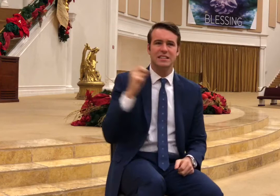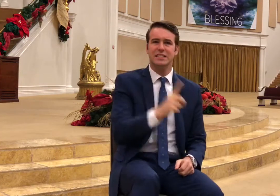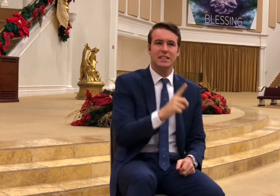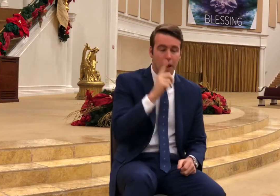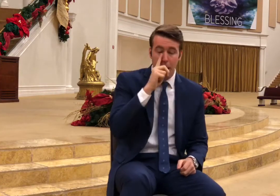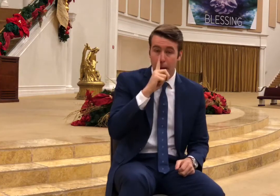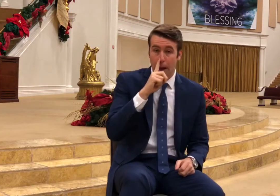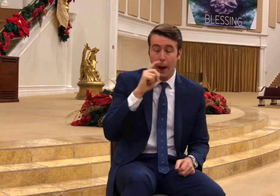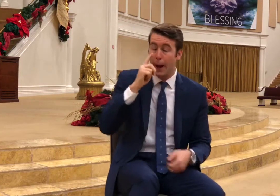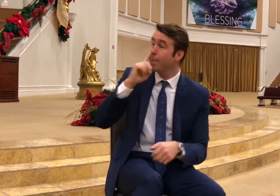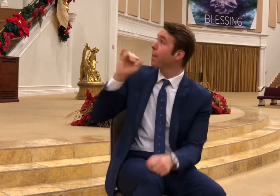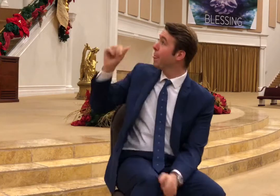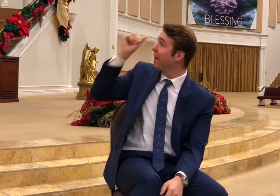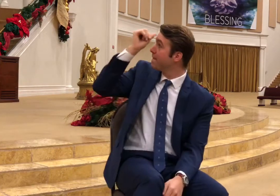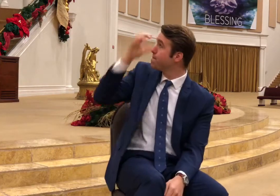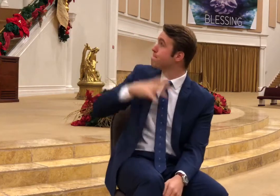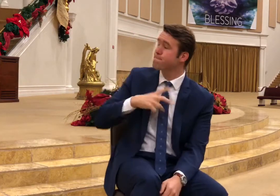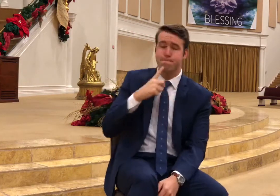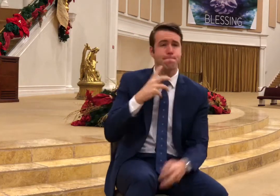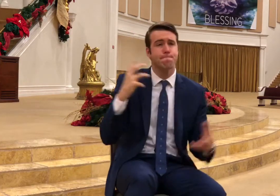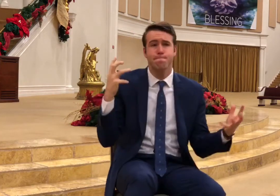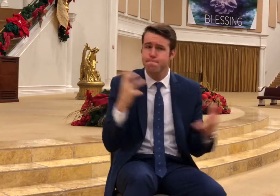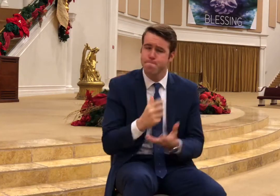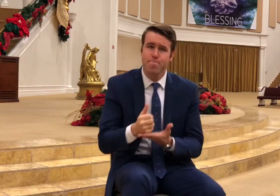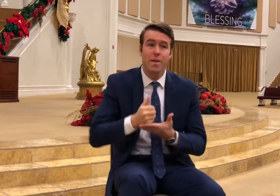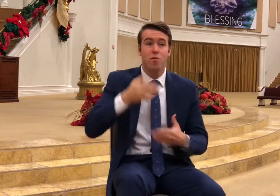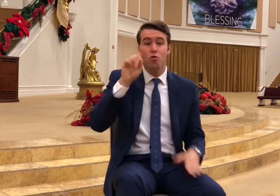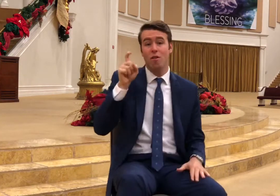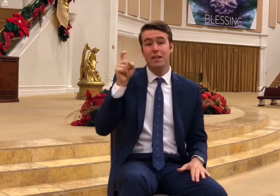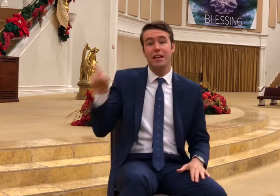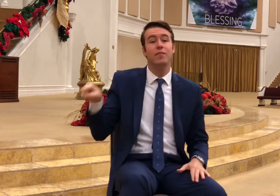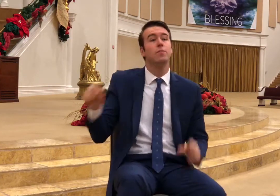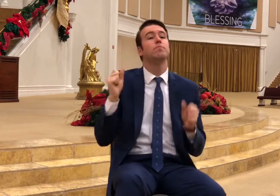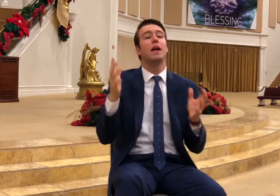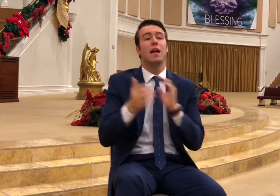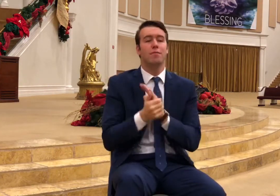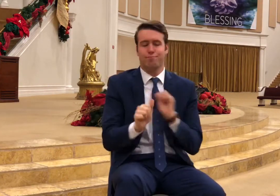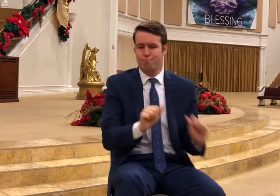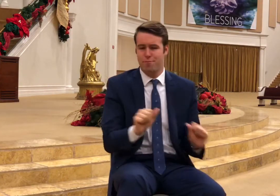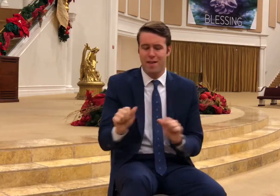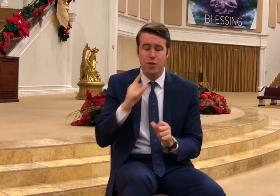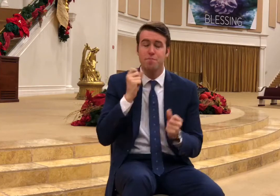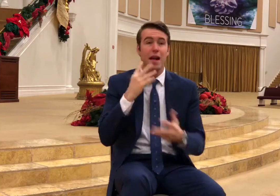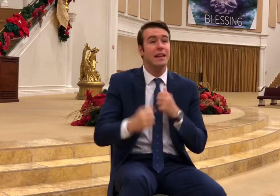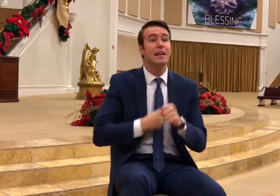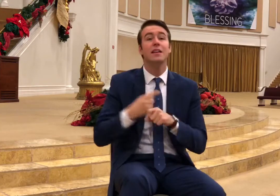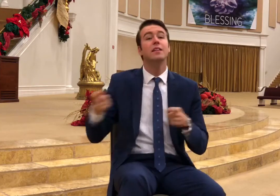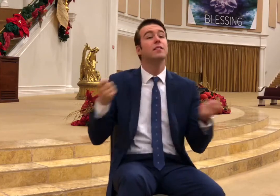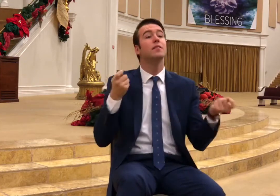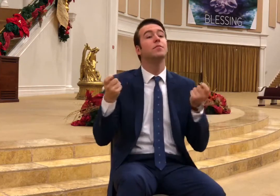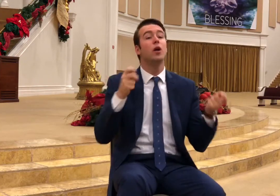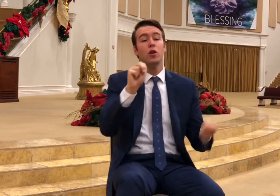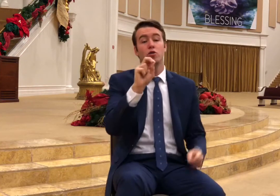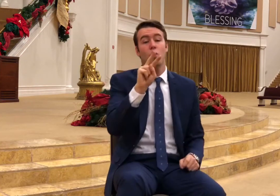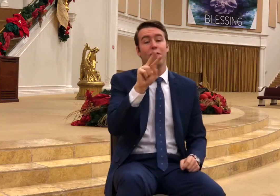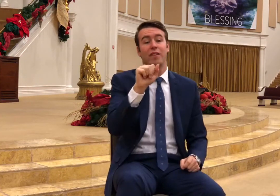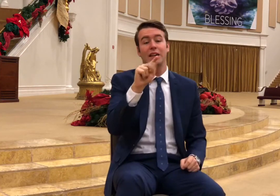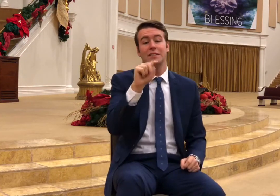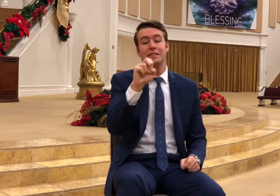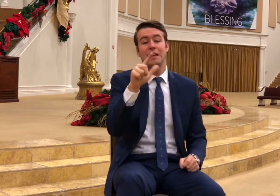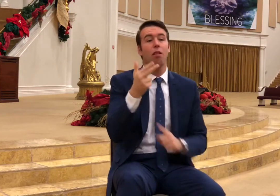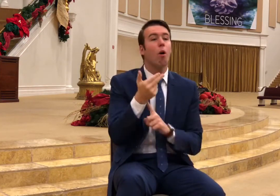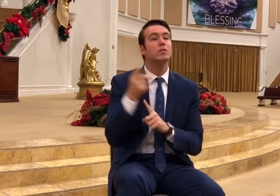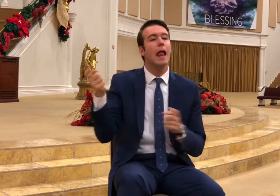this man is a godsend. God has gifted this man for many years. Was the manager of the Novotel